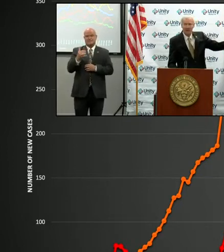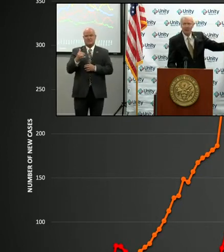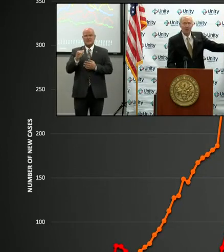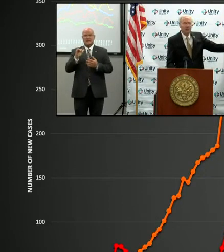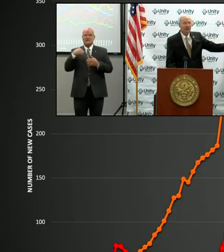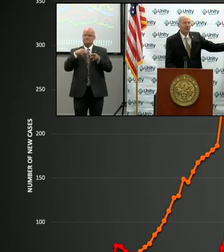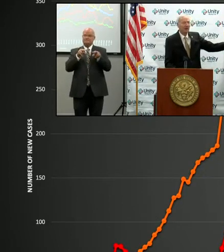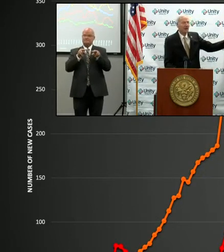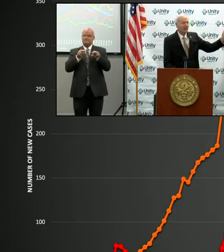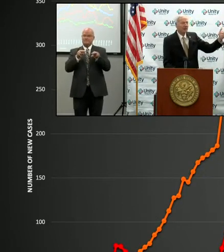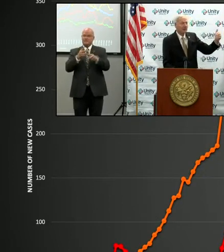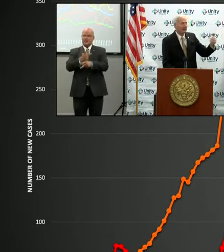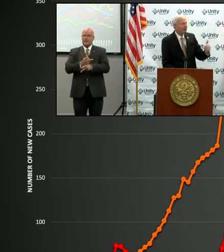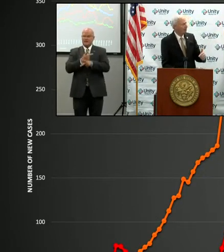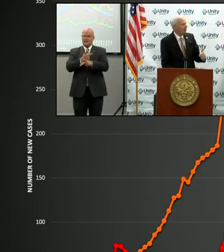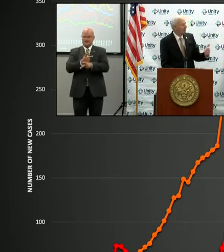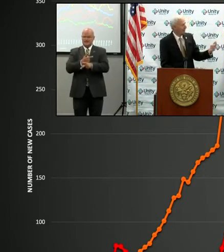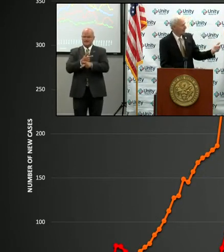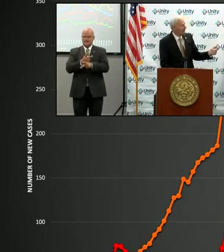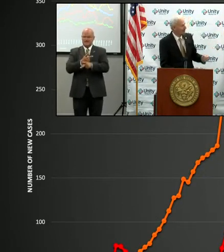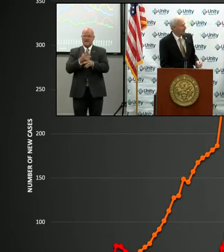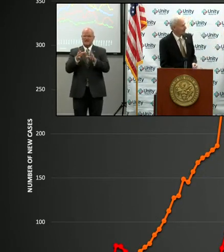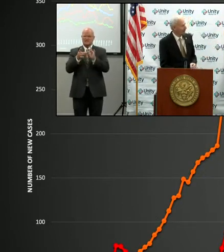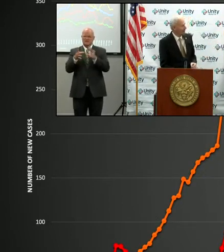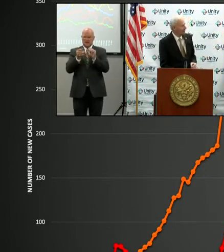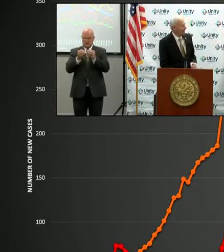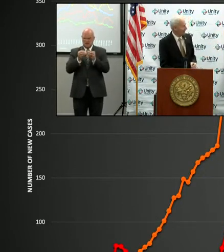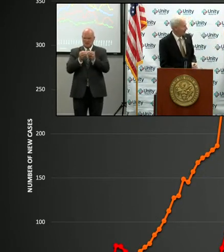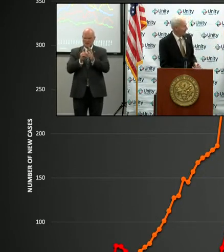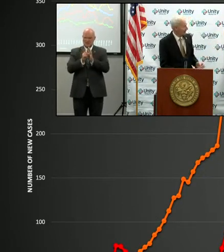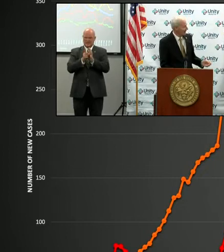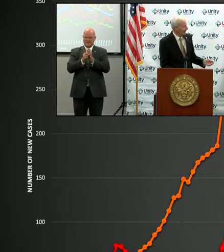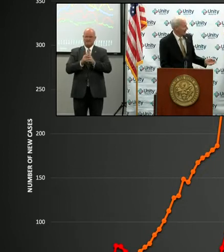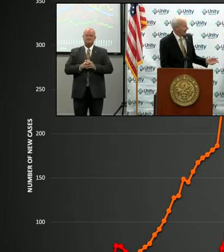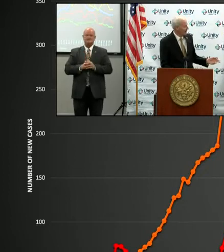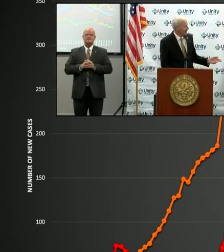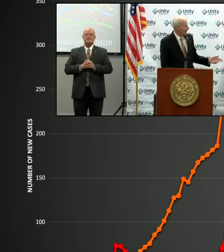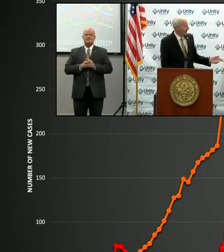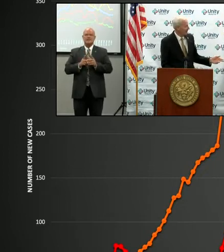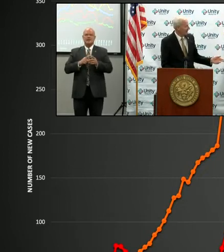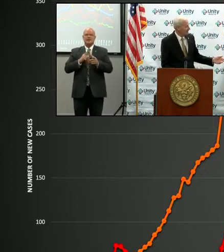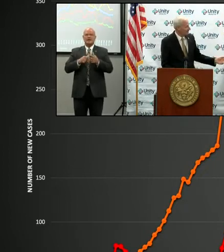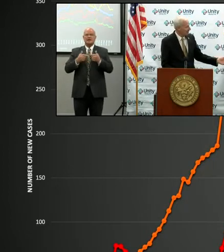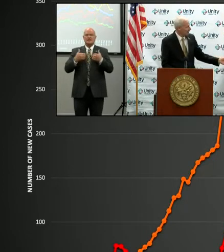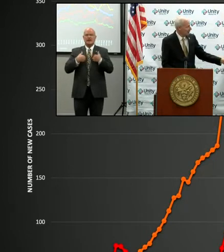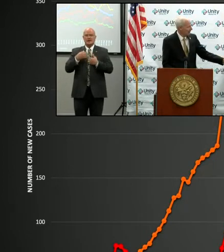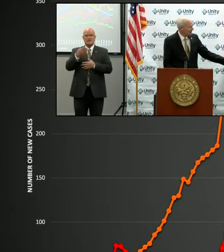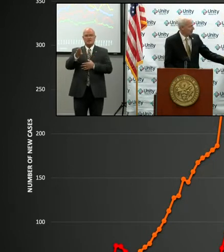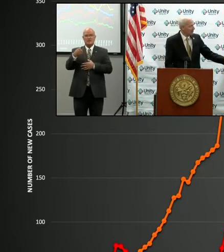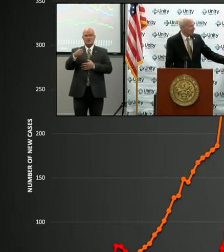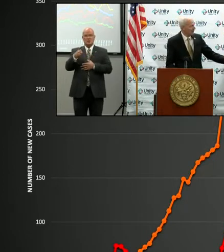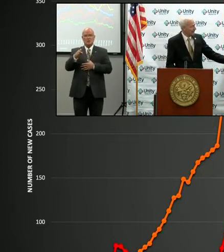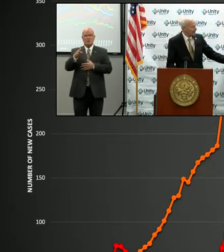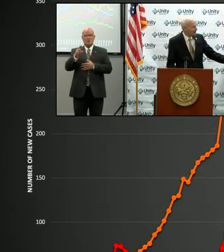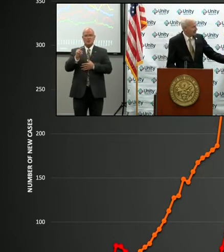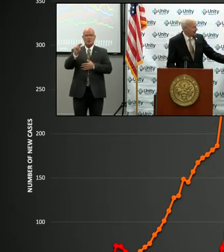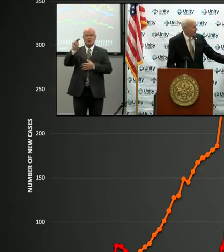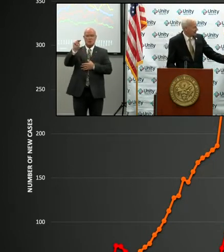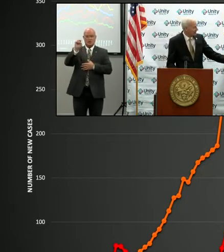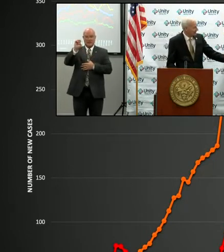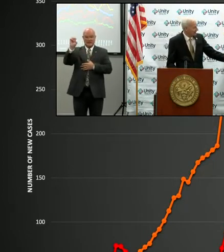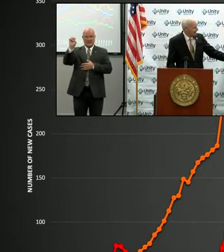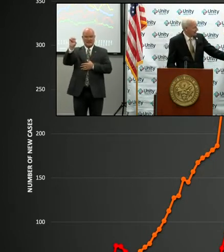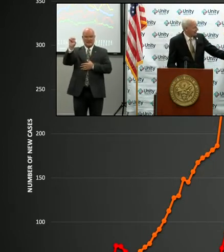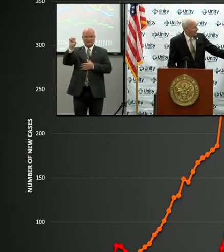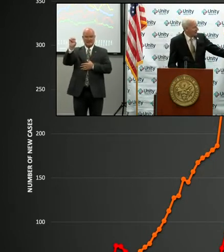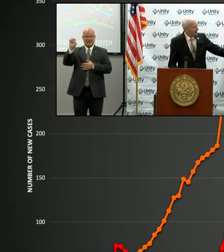And so we got to watch that very carefully. I'll report on that a little bit more in a second. And then you have the blue is the Northeast